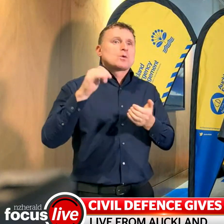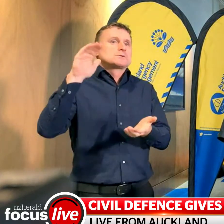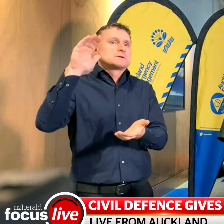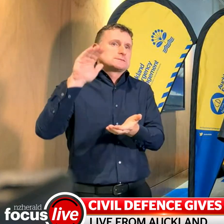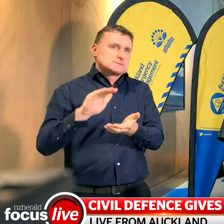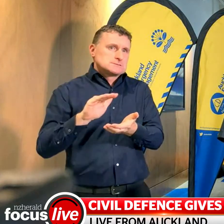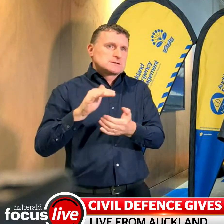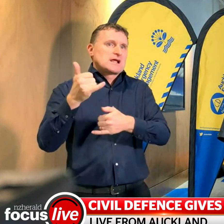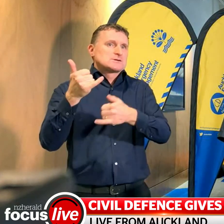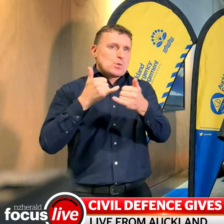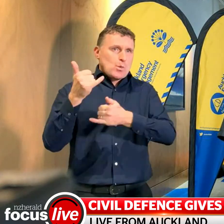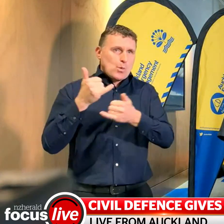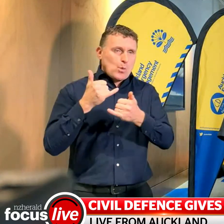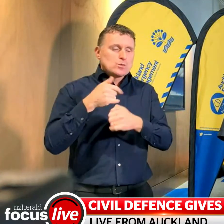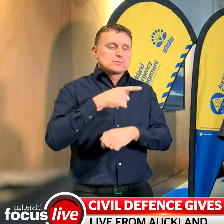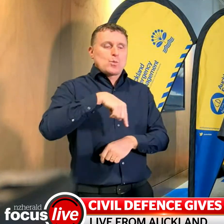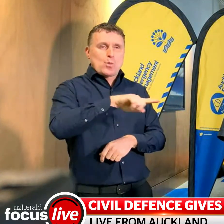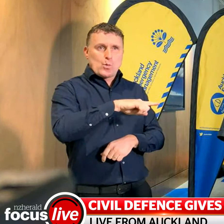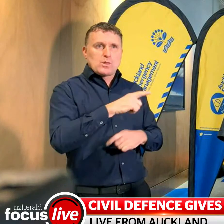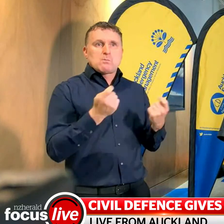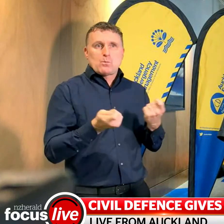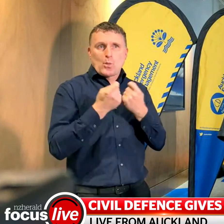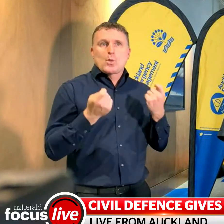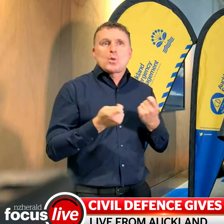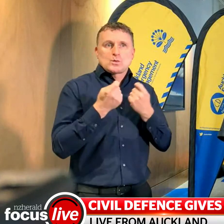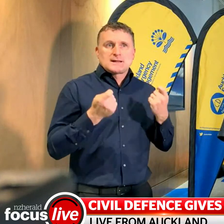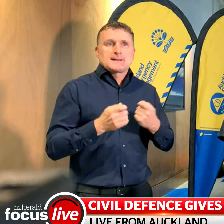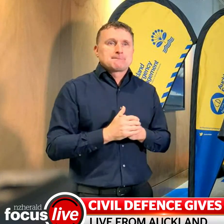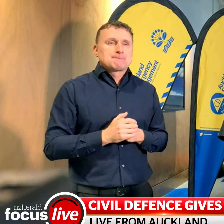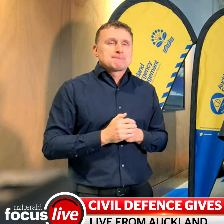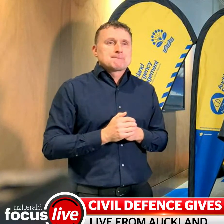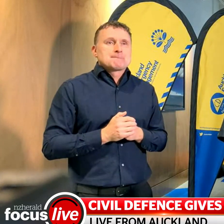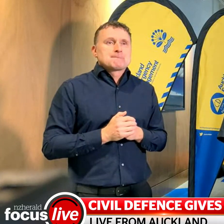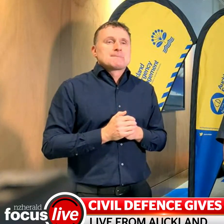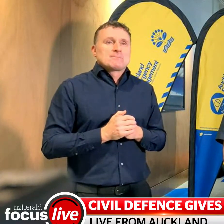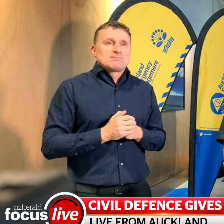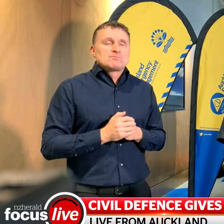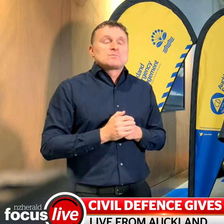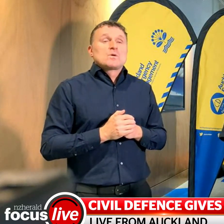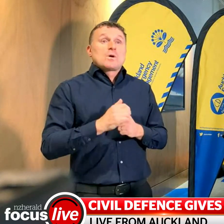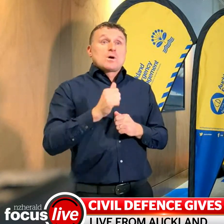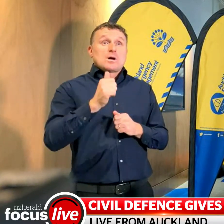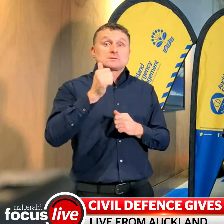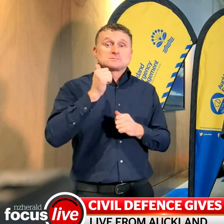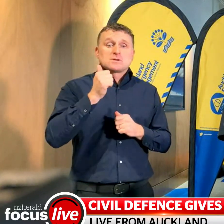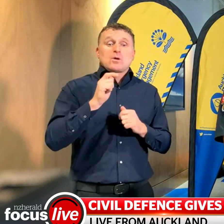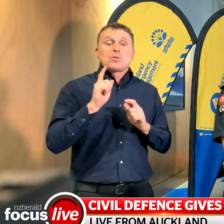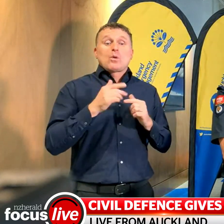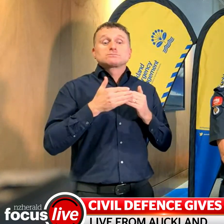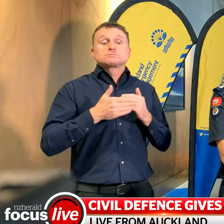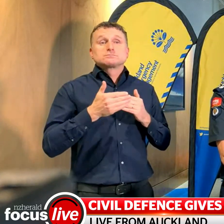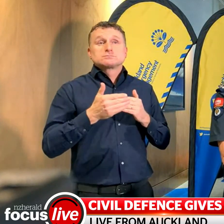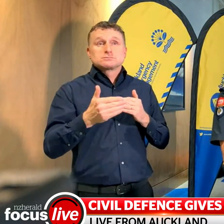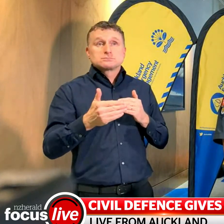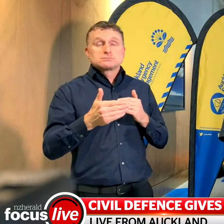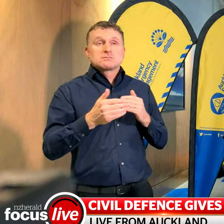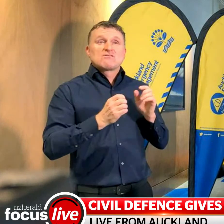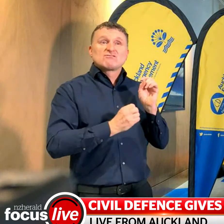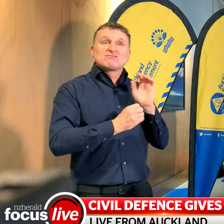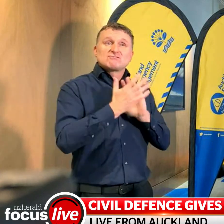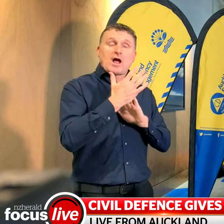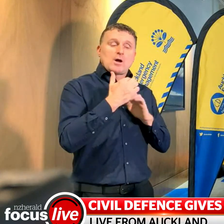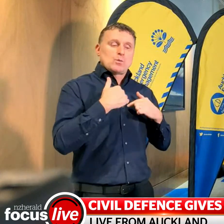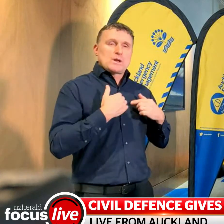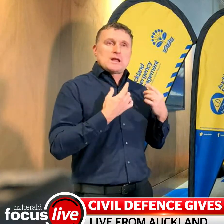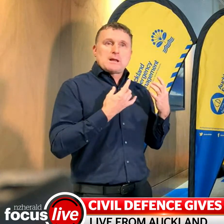do in these conditions. So just, I guess, really as we prepare, I want to let people know that we